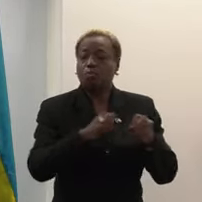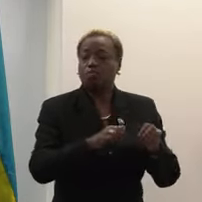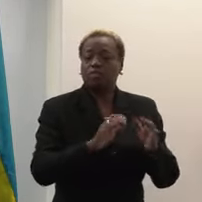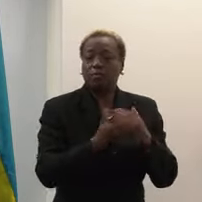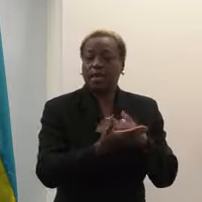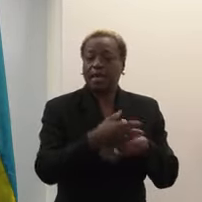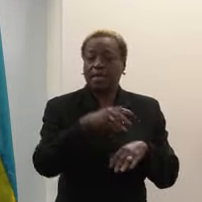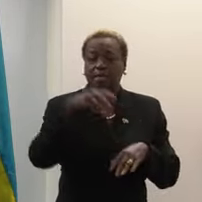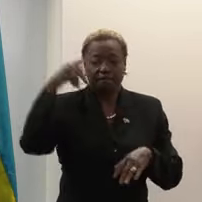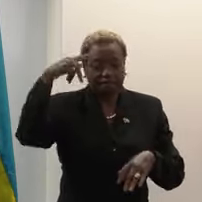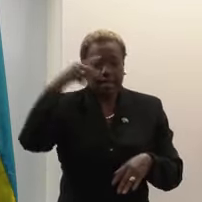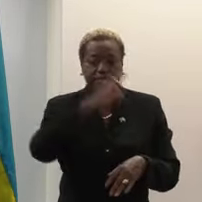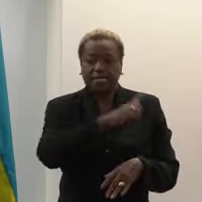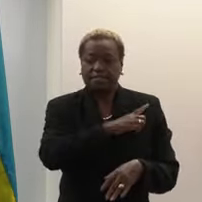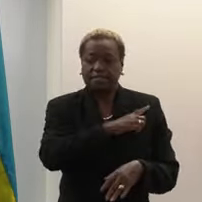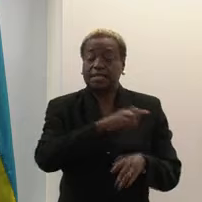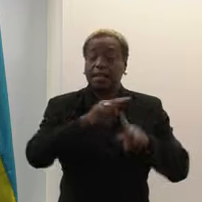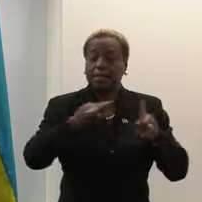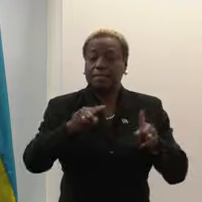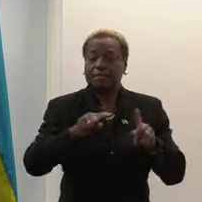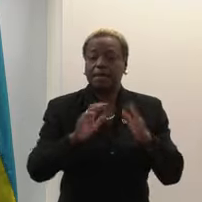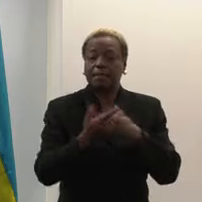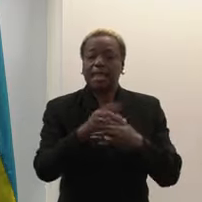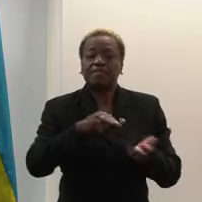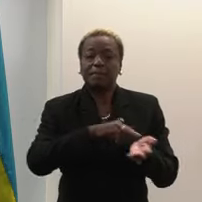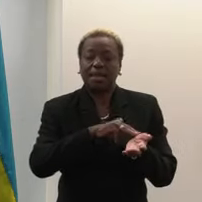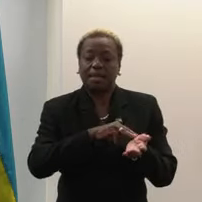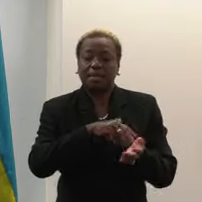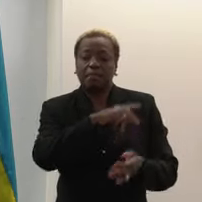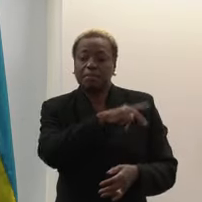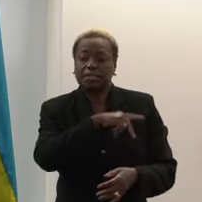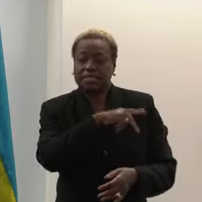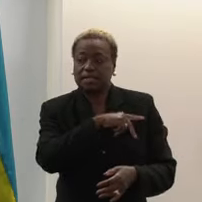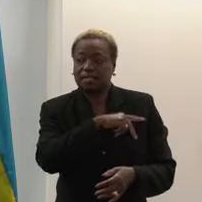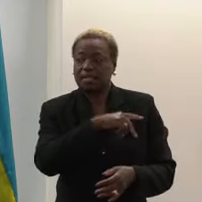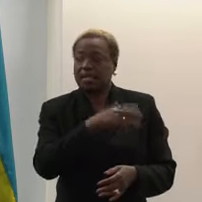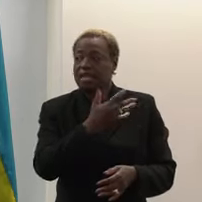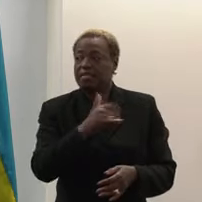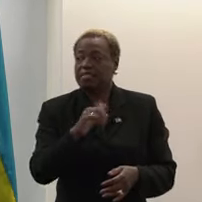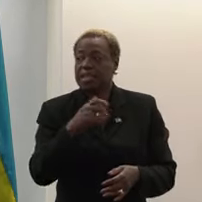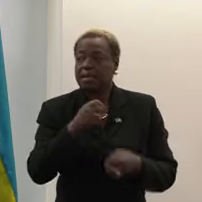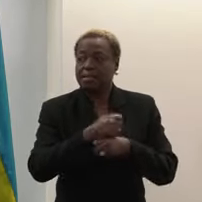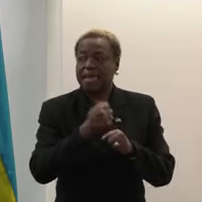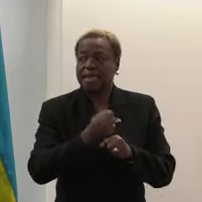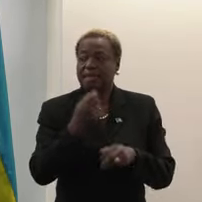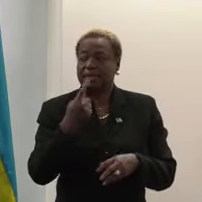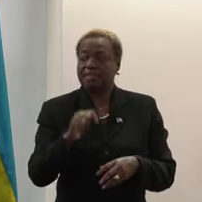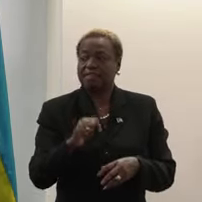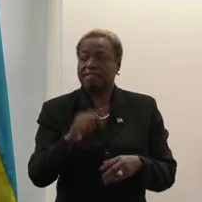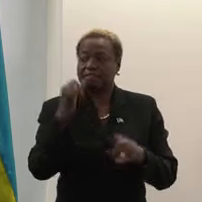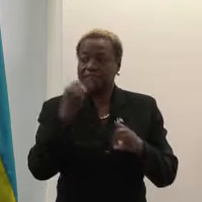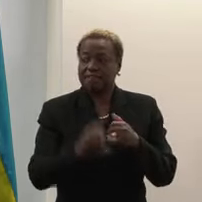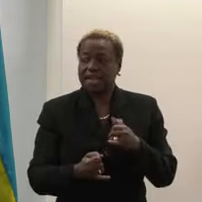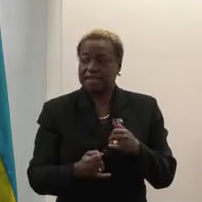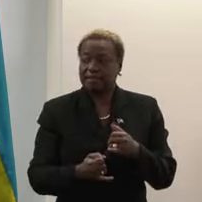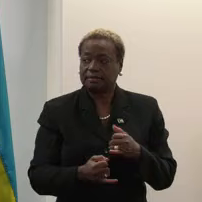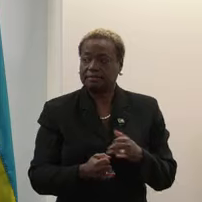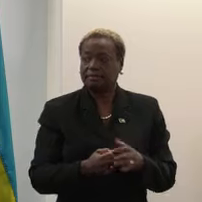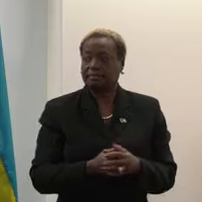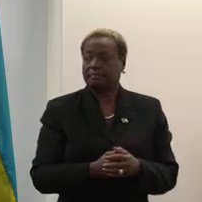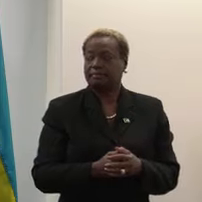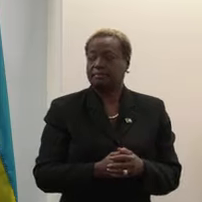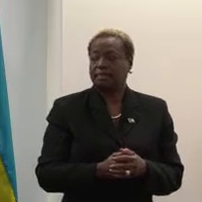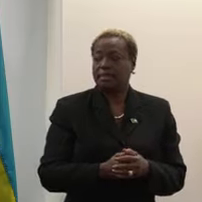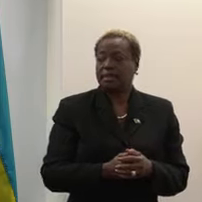the medical personnel. They make the final decision. So liquor stores will not be opened? No.